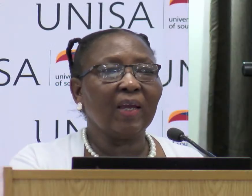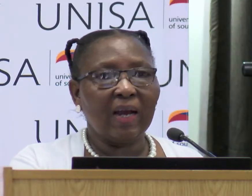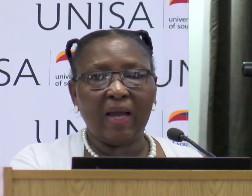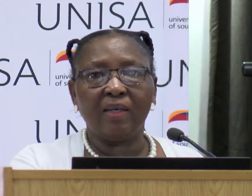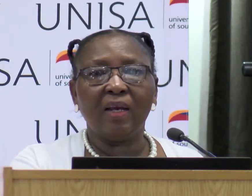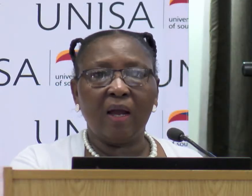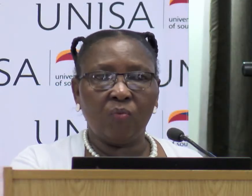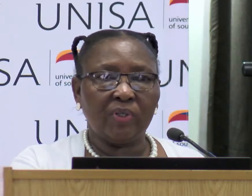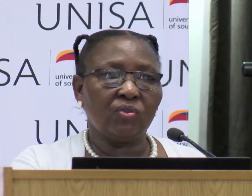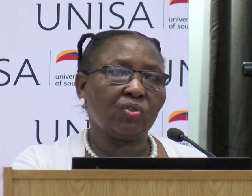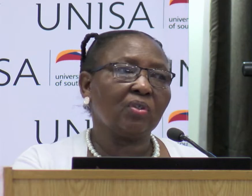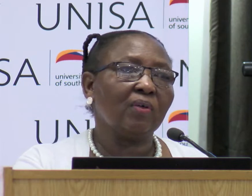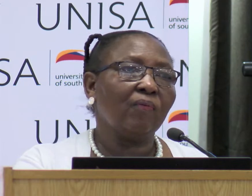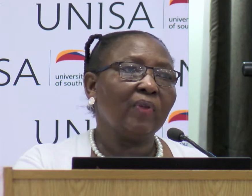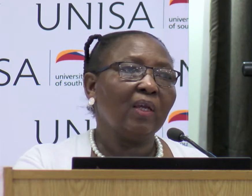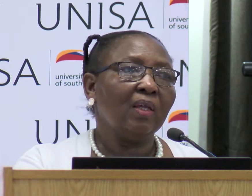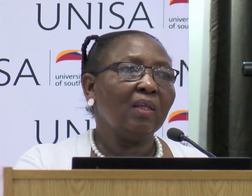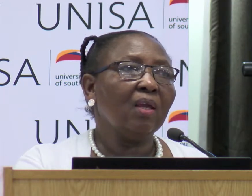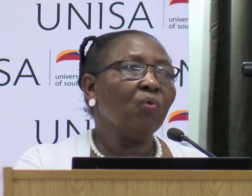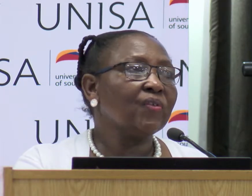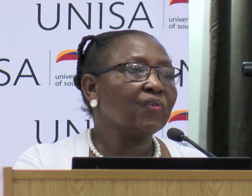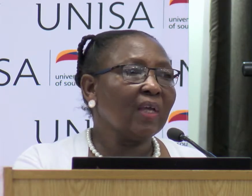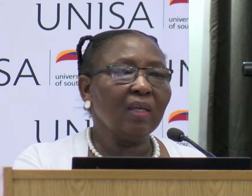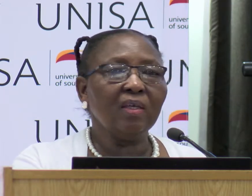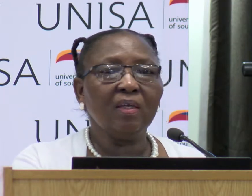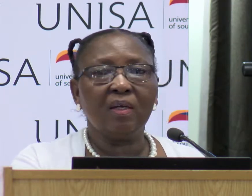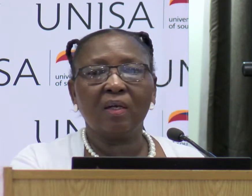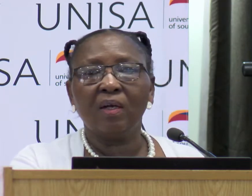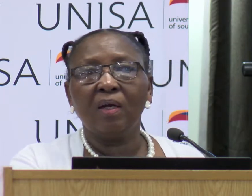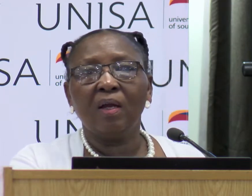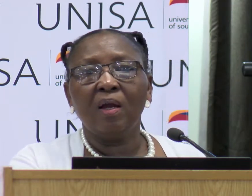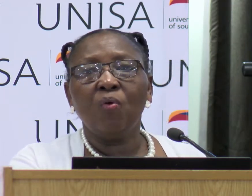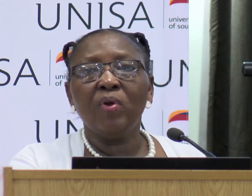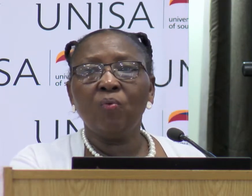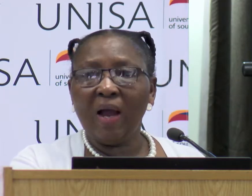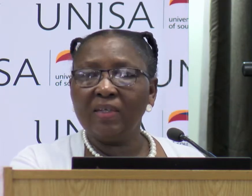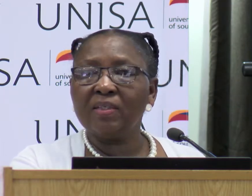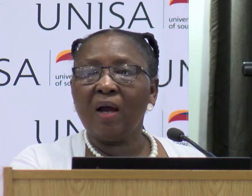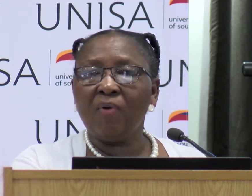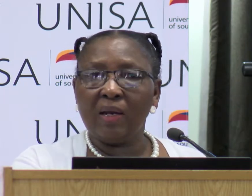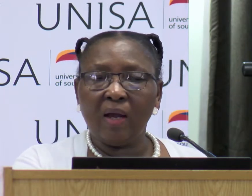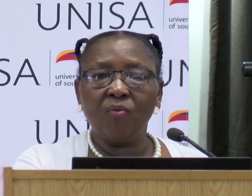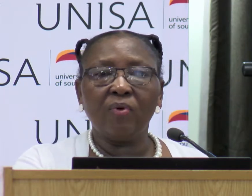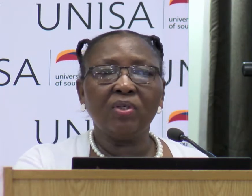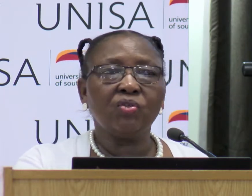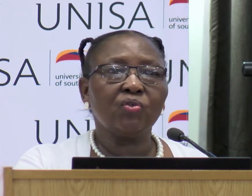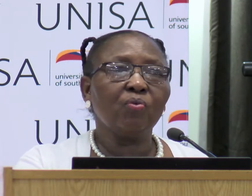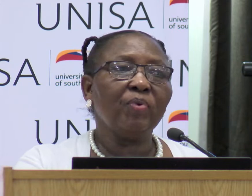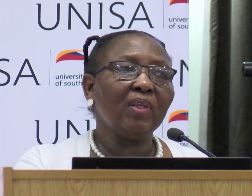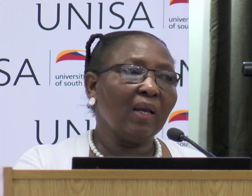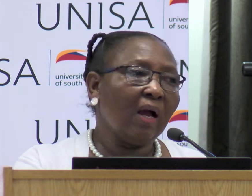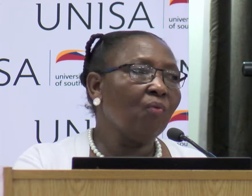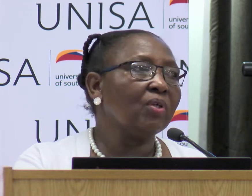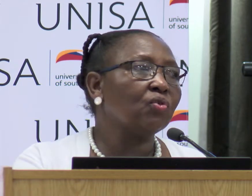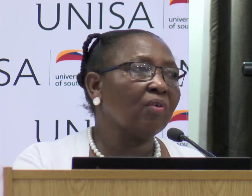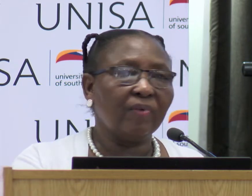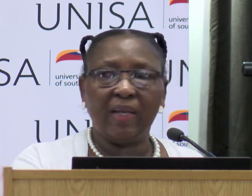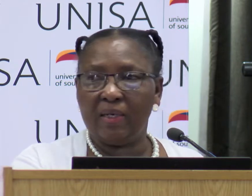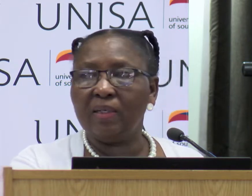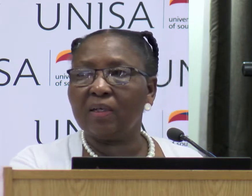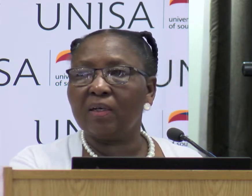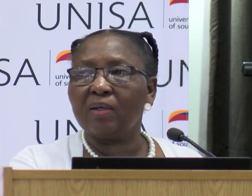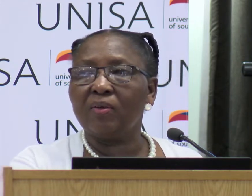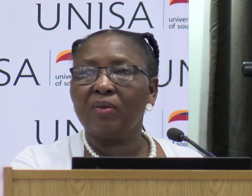of Bengali language. They were saying, we want our language to be the language